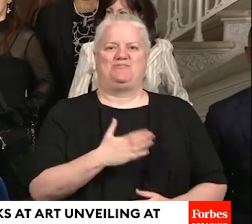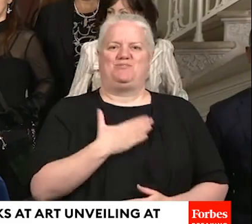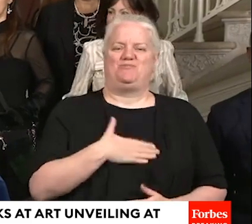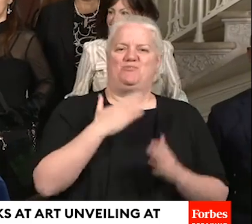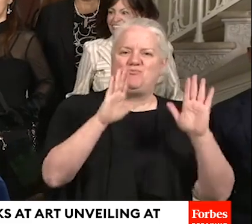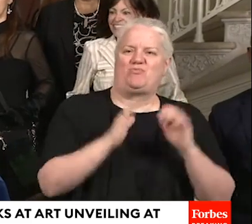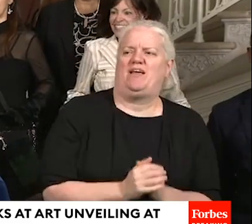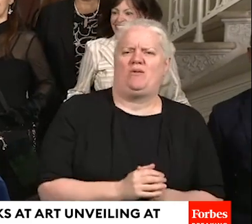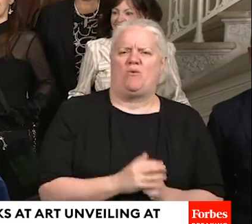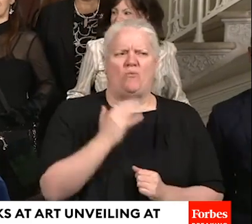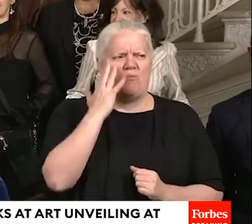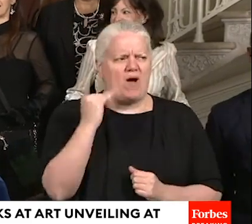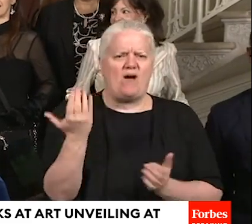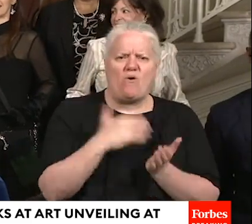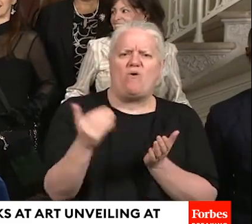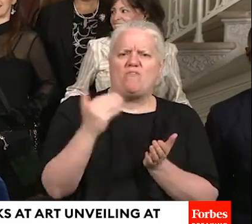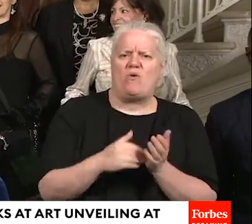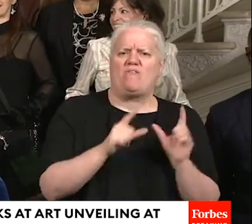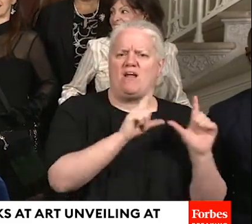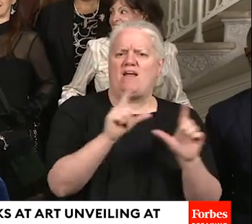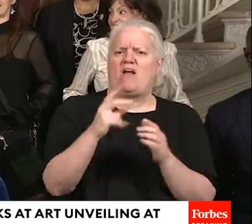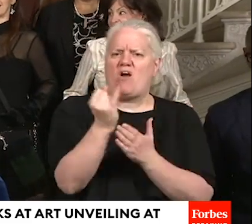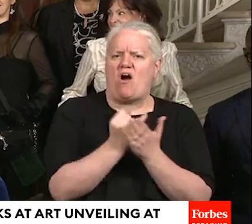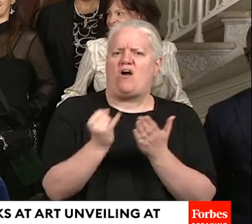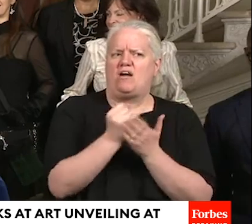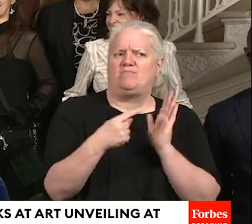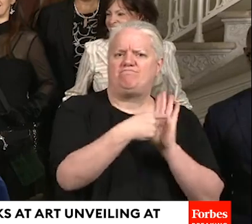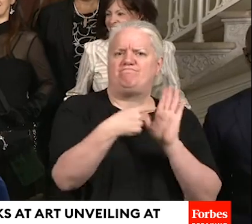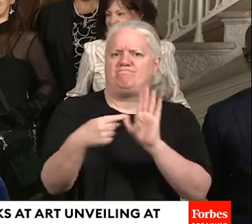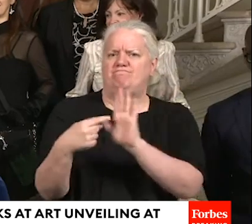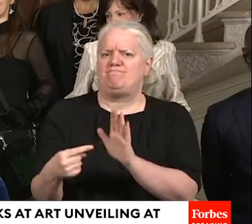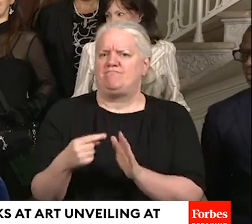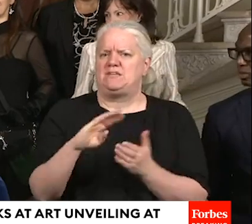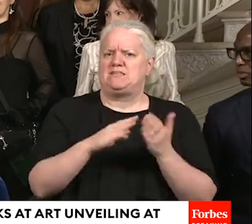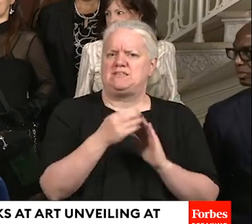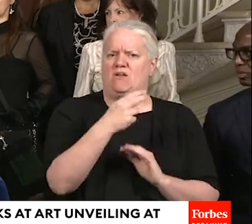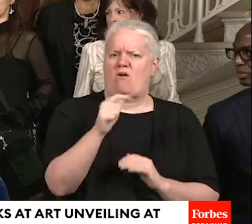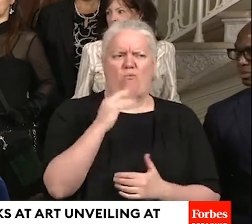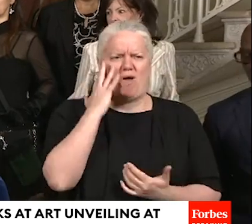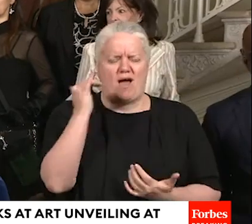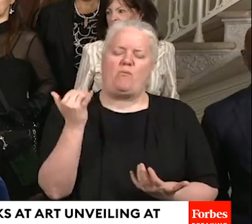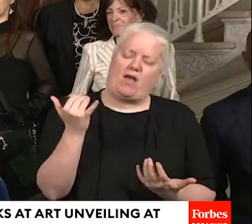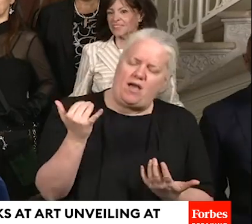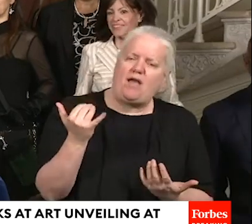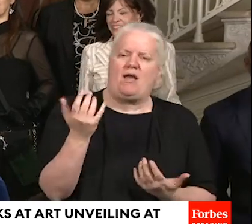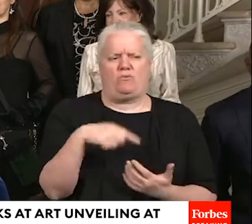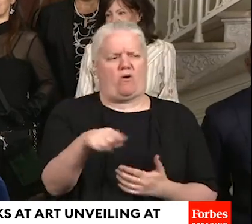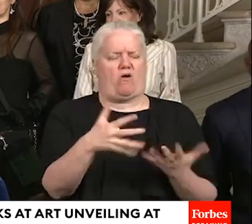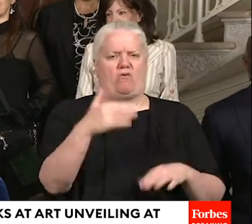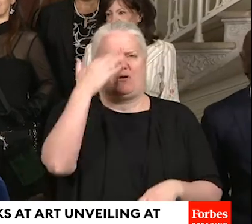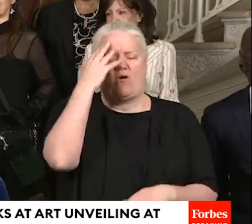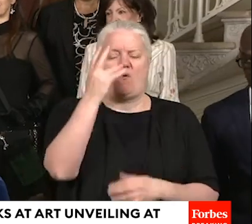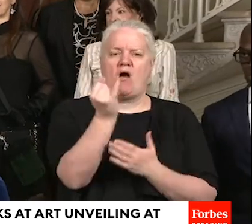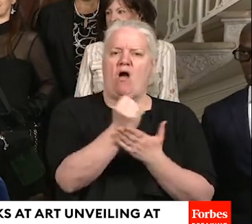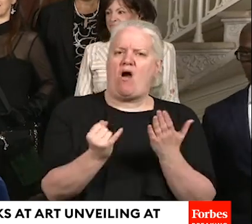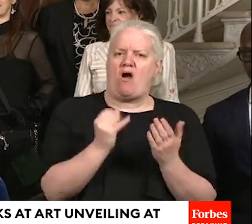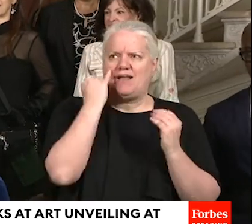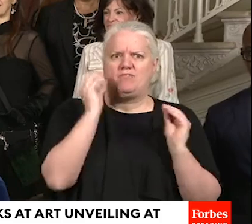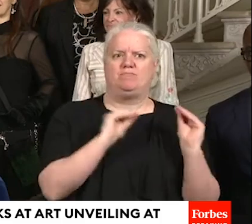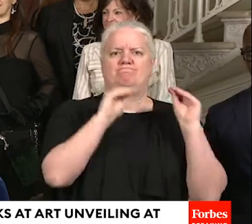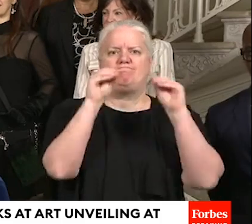this here at City Hall? Well, as everyone knows, art in our government buildings and civic spaces, they really